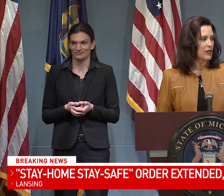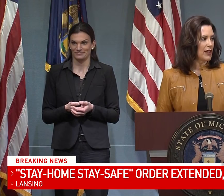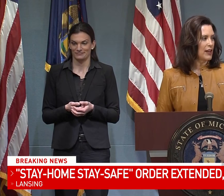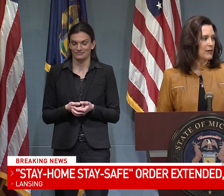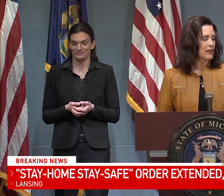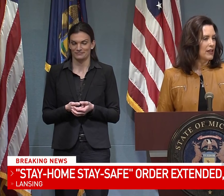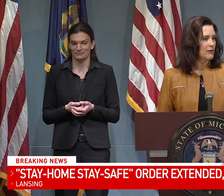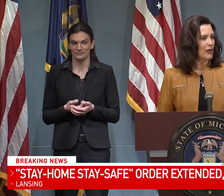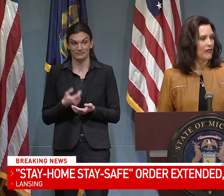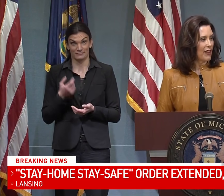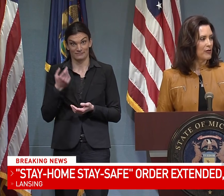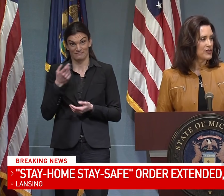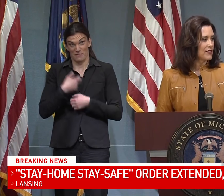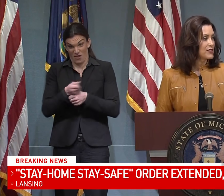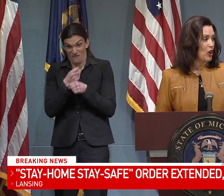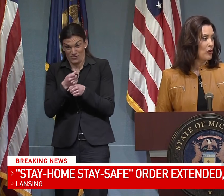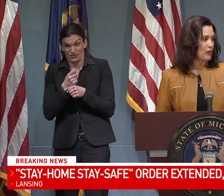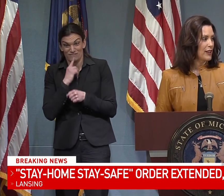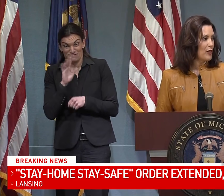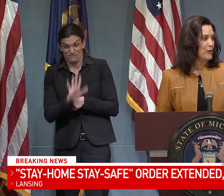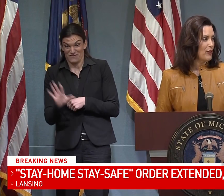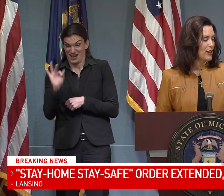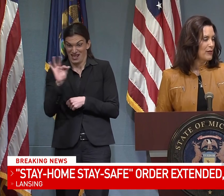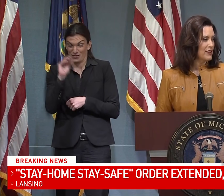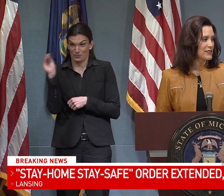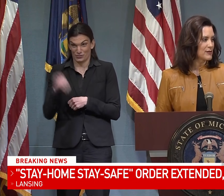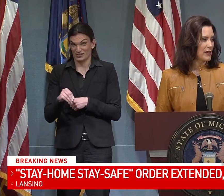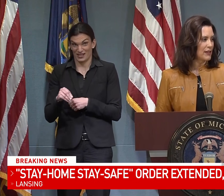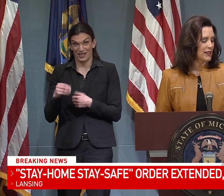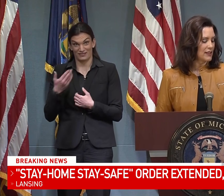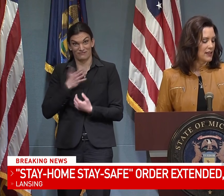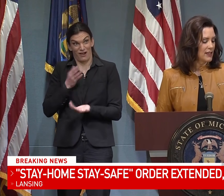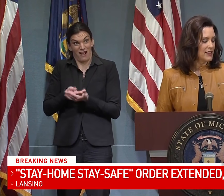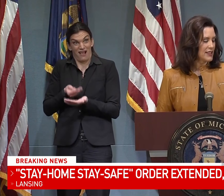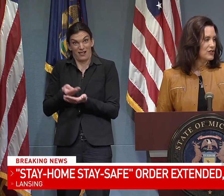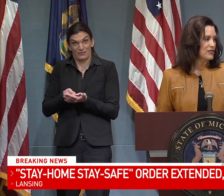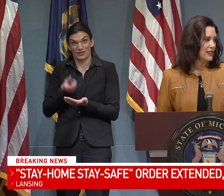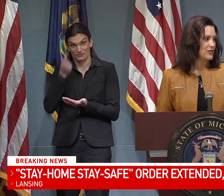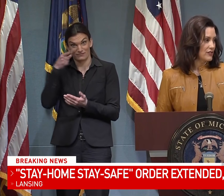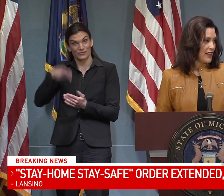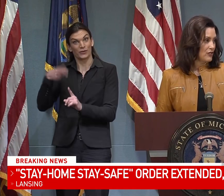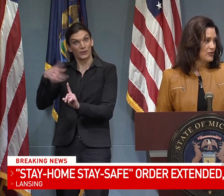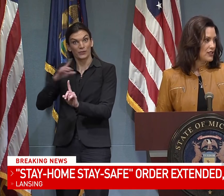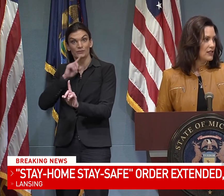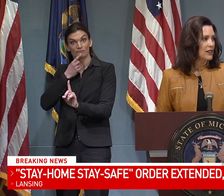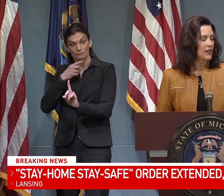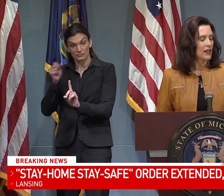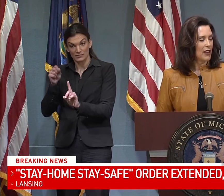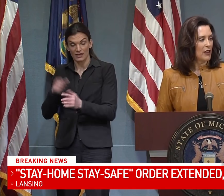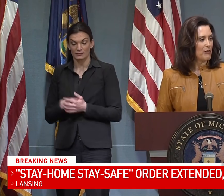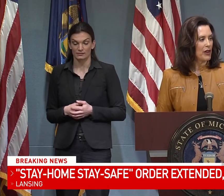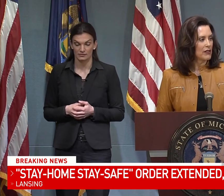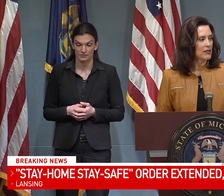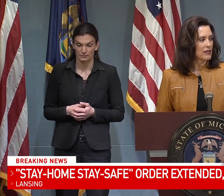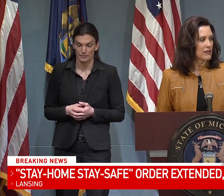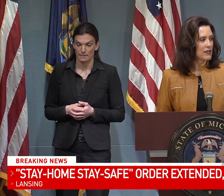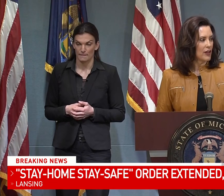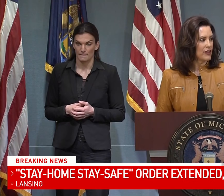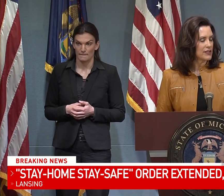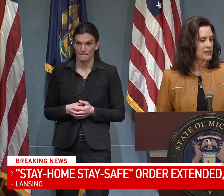our total economy. About 5% of it's already up and running because it's been in the essential sector of energy.